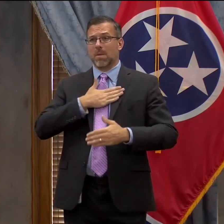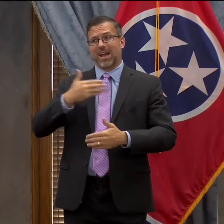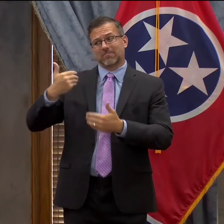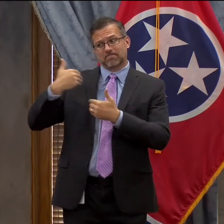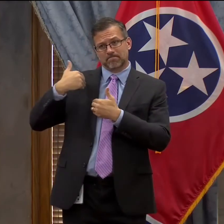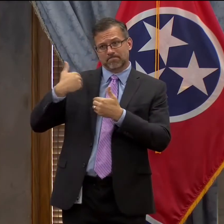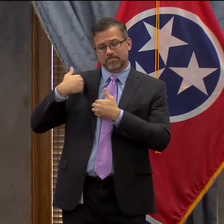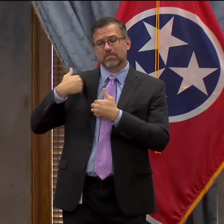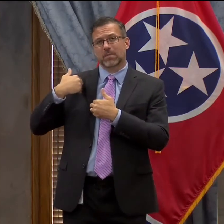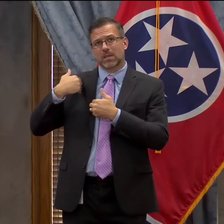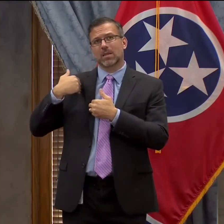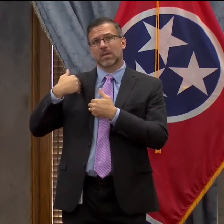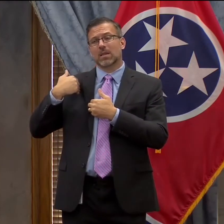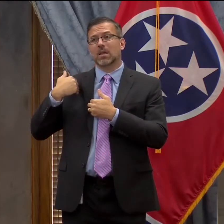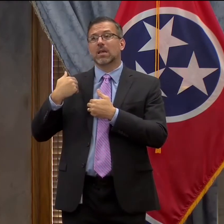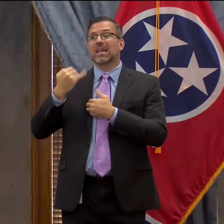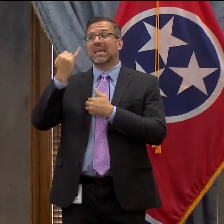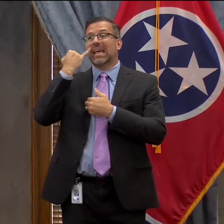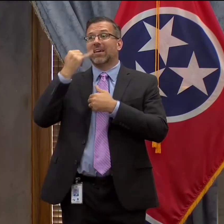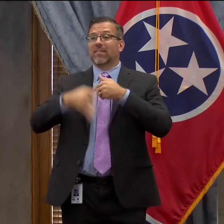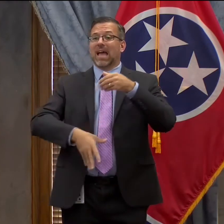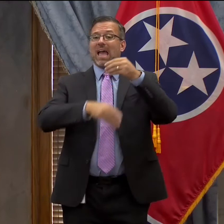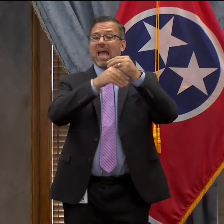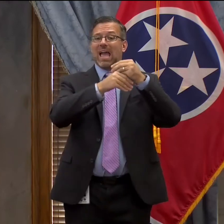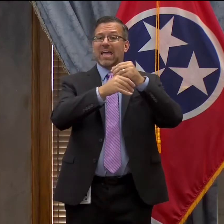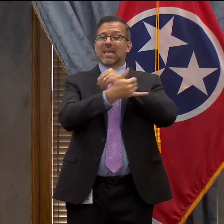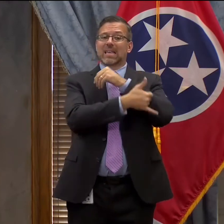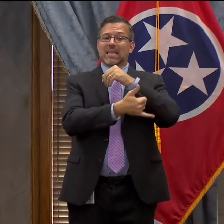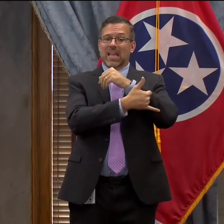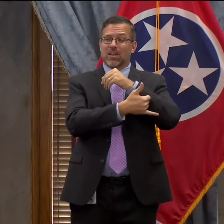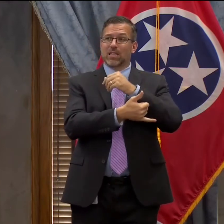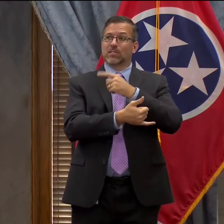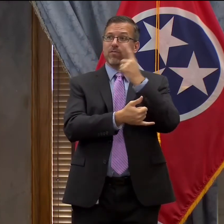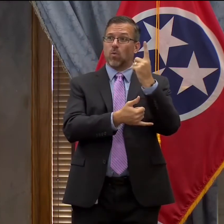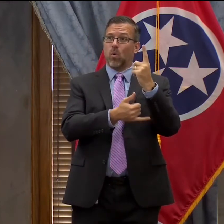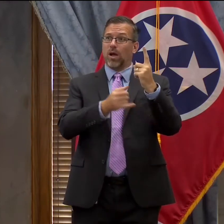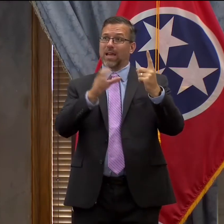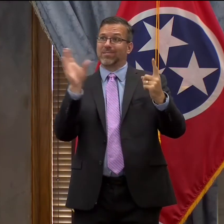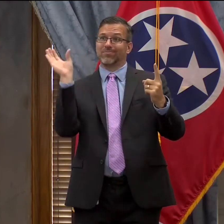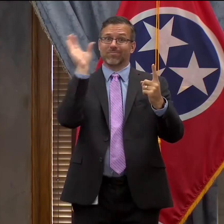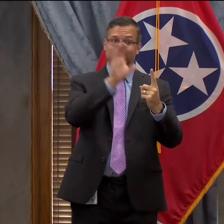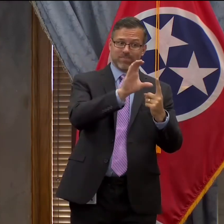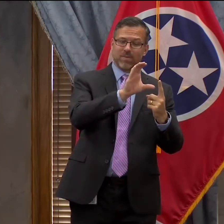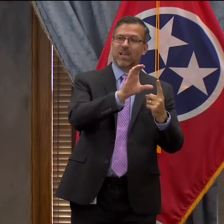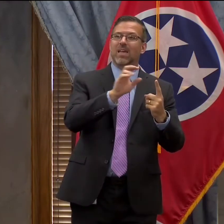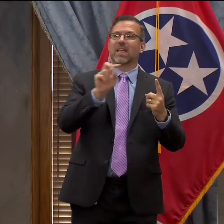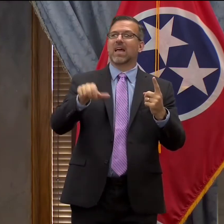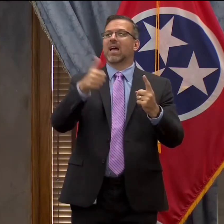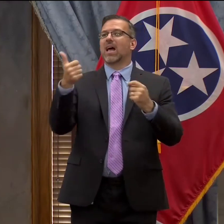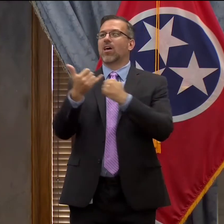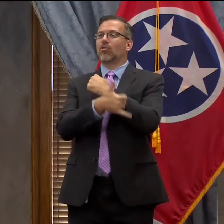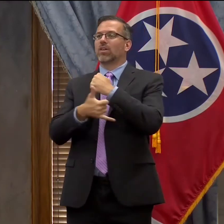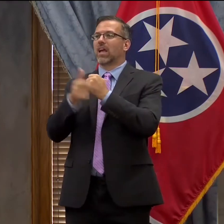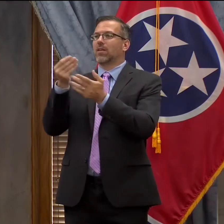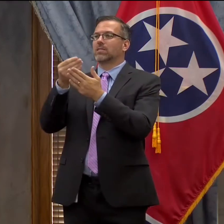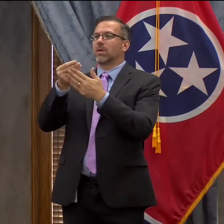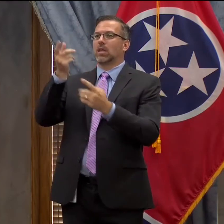Additional funding for one county takes away from all of the other counties. And